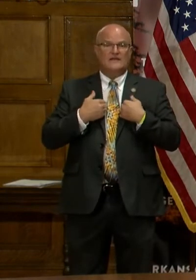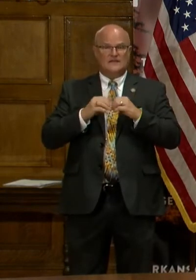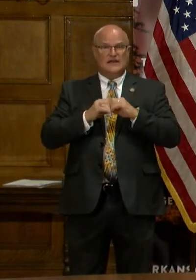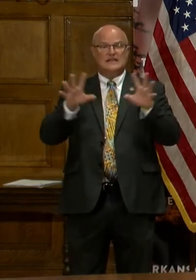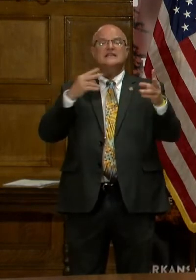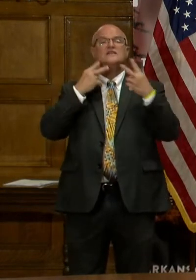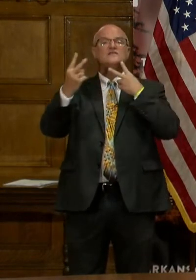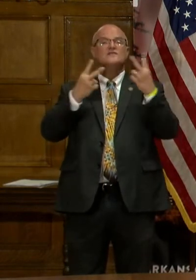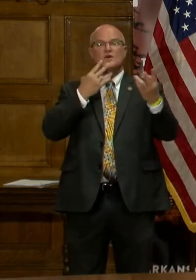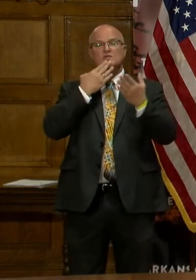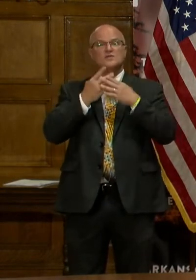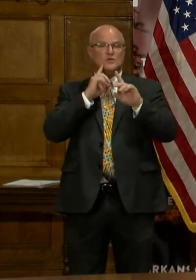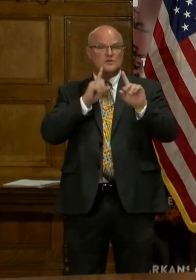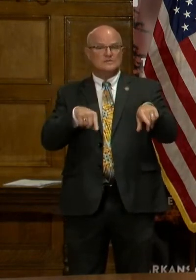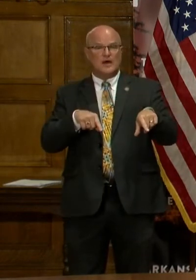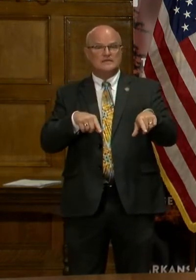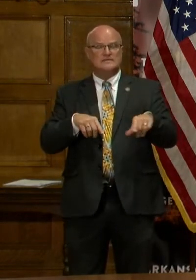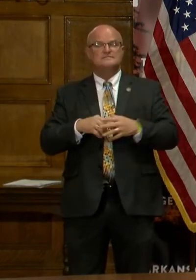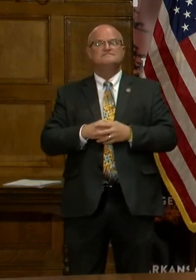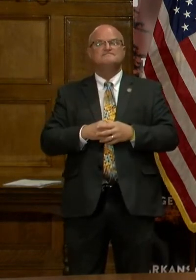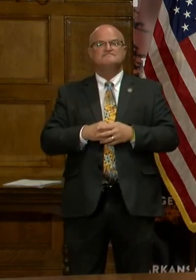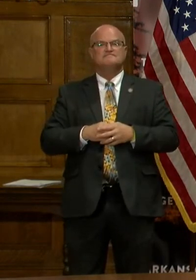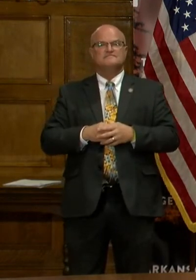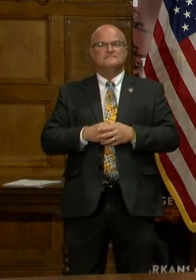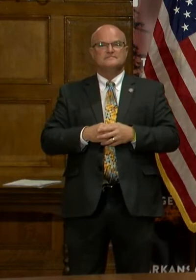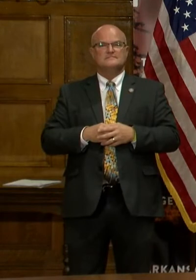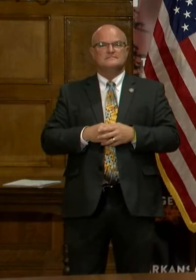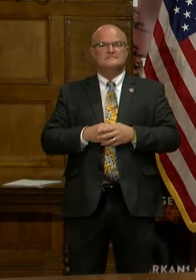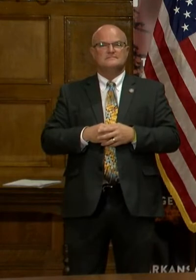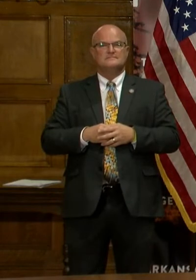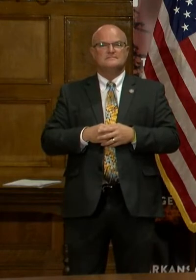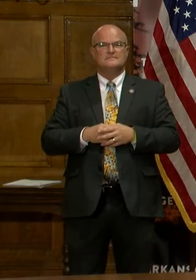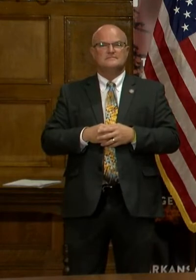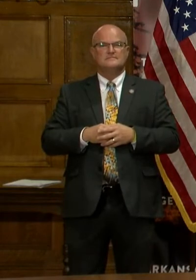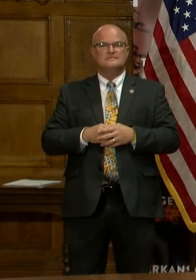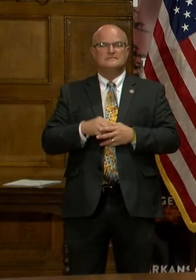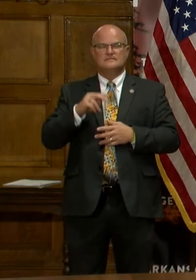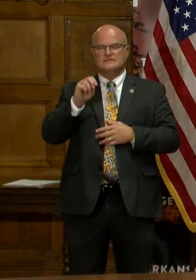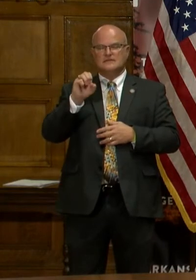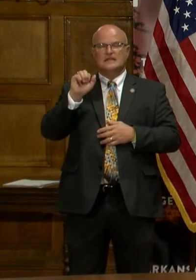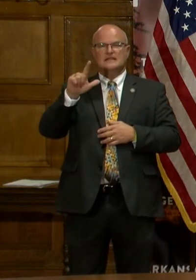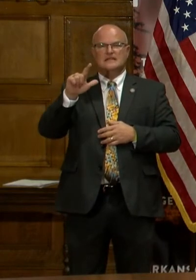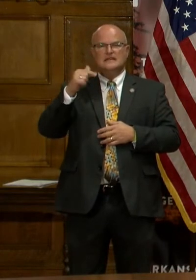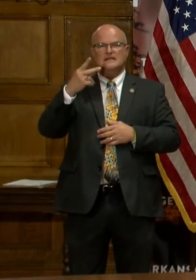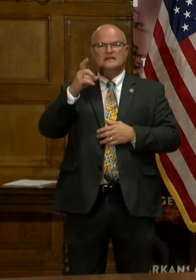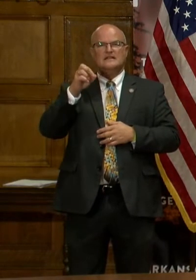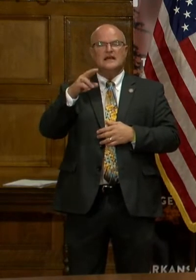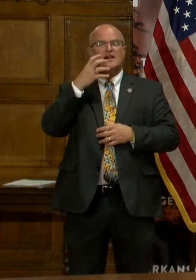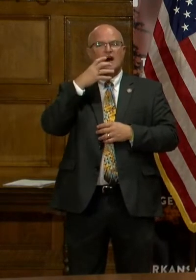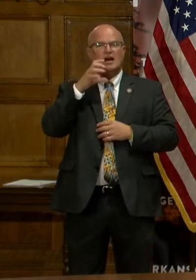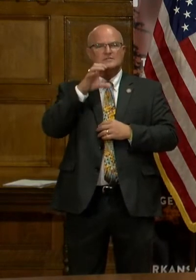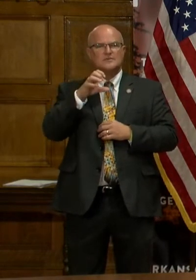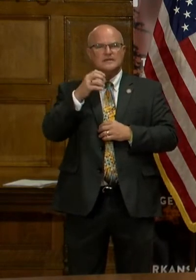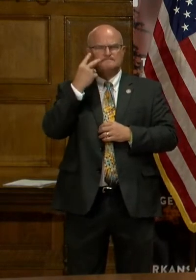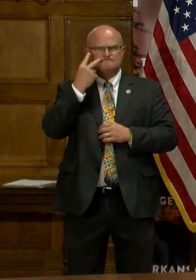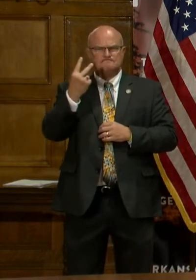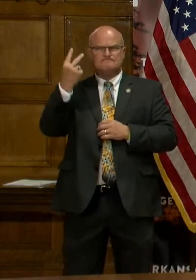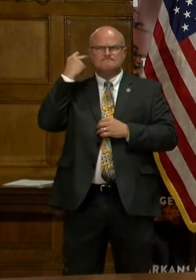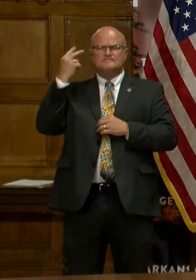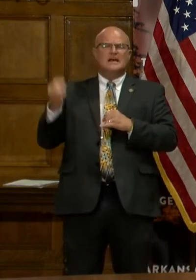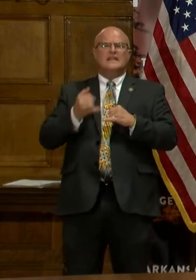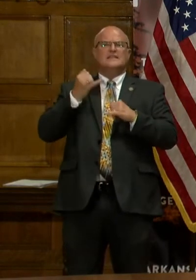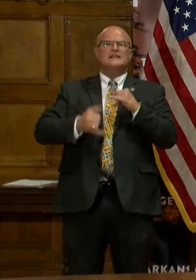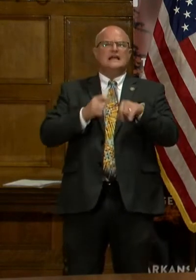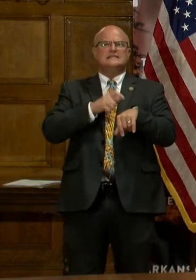clear voice and a good response. Next question. Governor, good afternoon. It's Neil Gladner in Hot Springs. I went back and looked. The last time